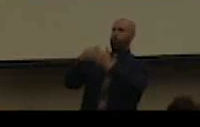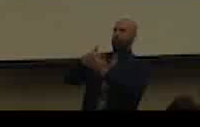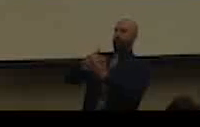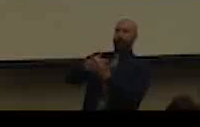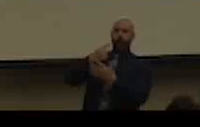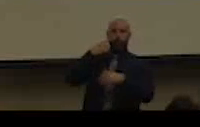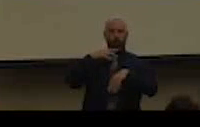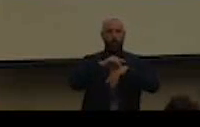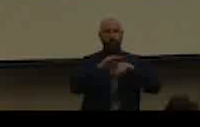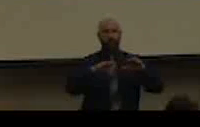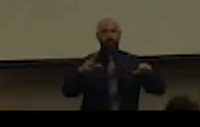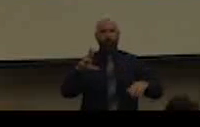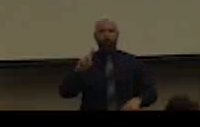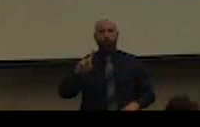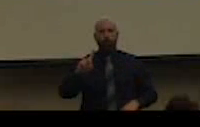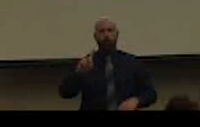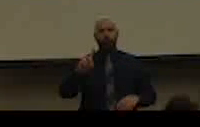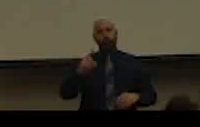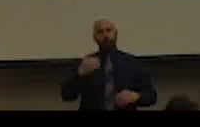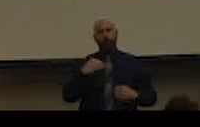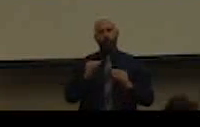to do. And it was